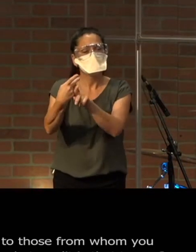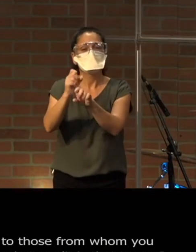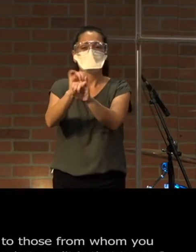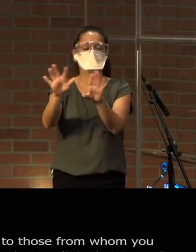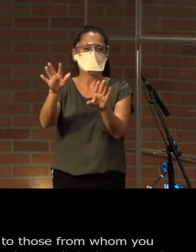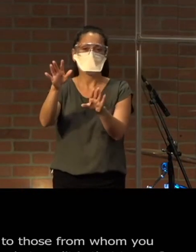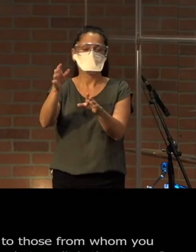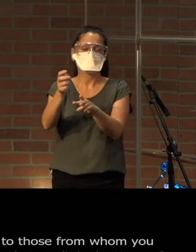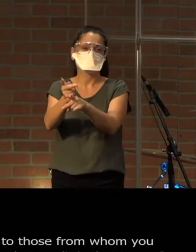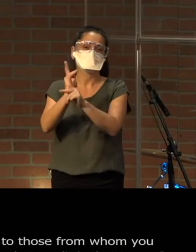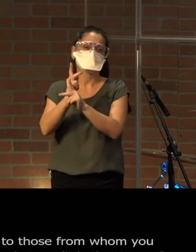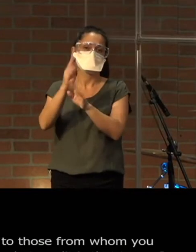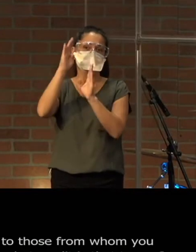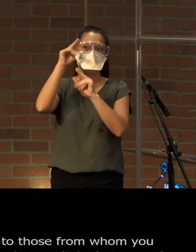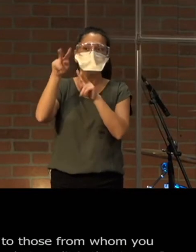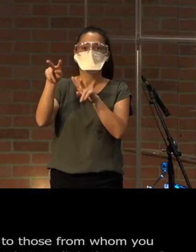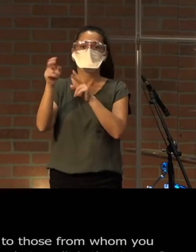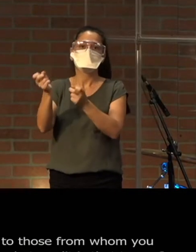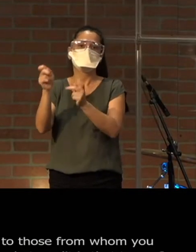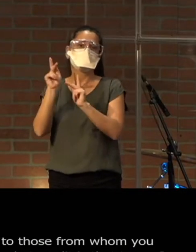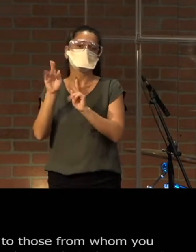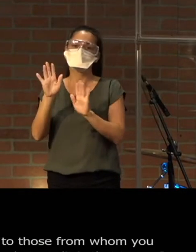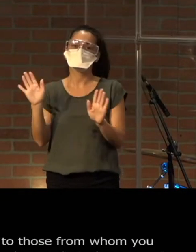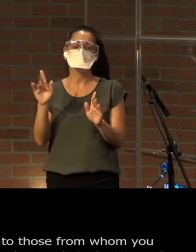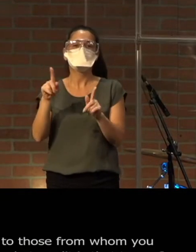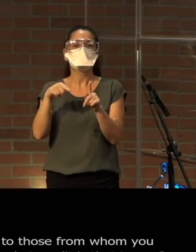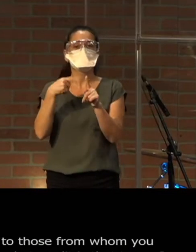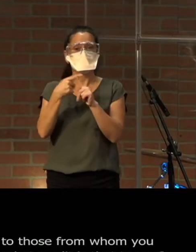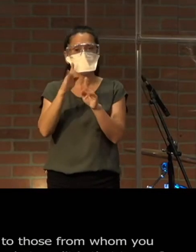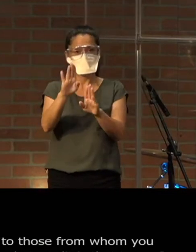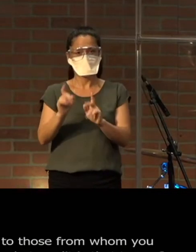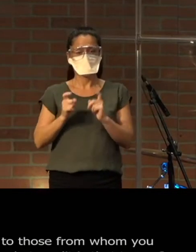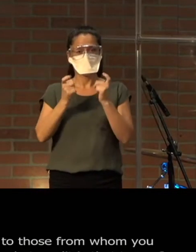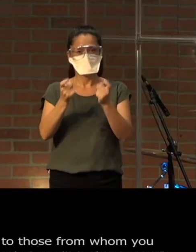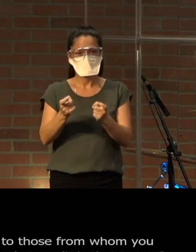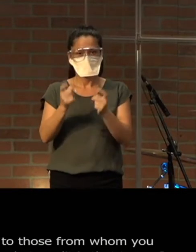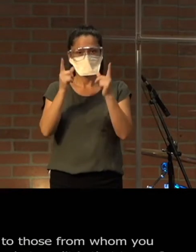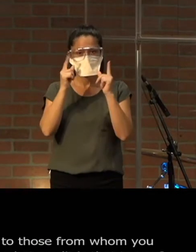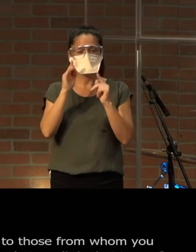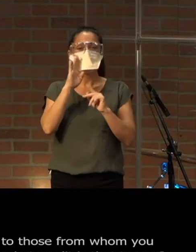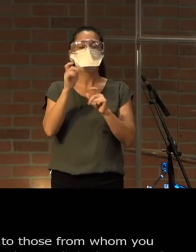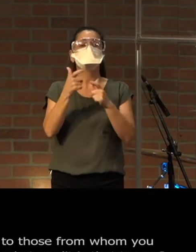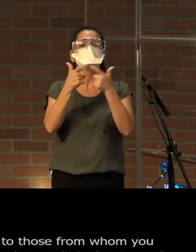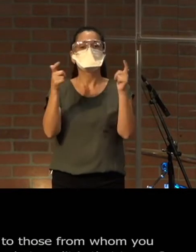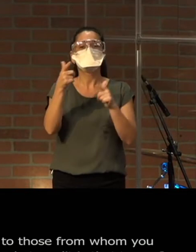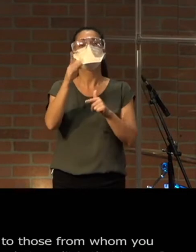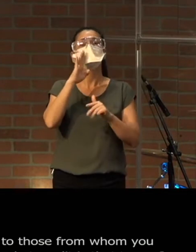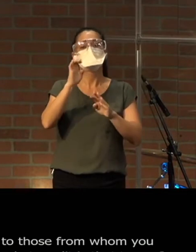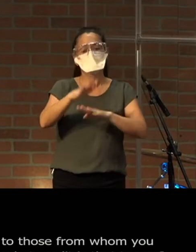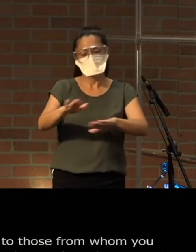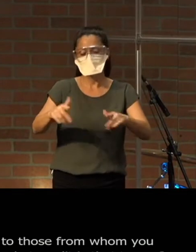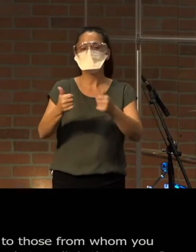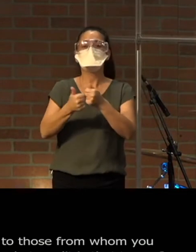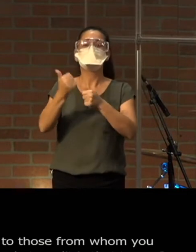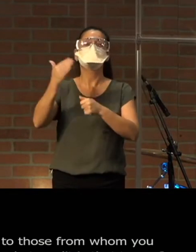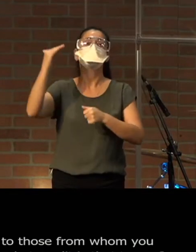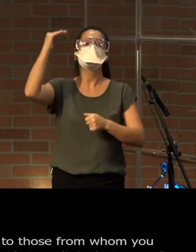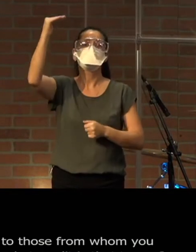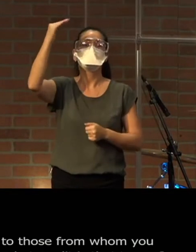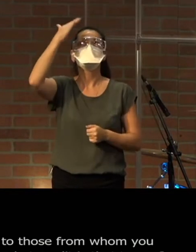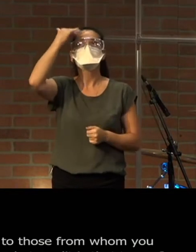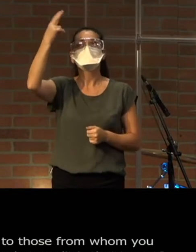get anything back. Then your reward will be great, and you will be children of the Most High, because he is